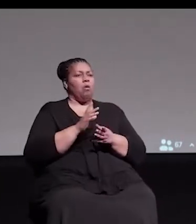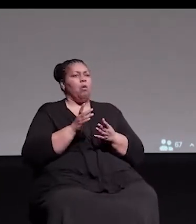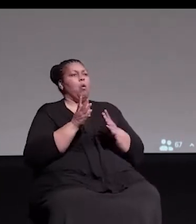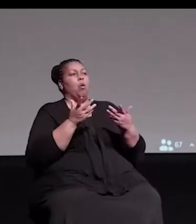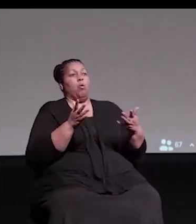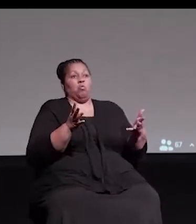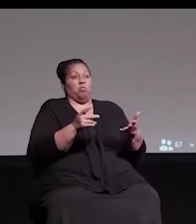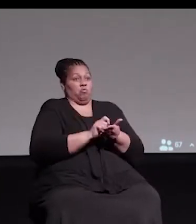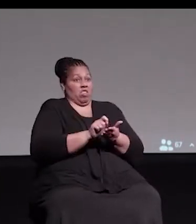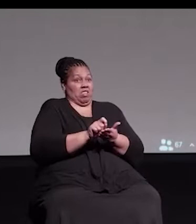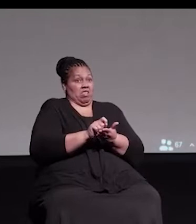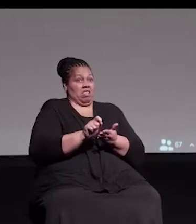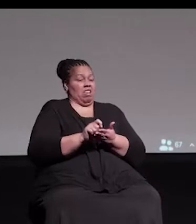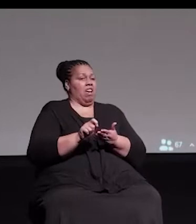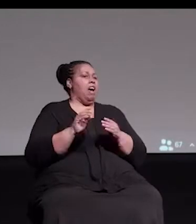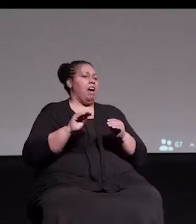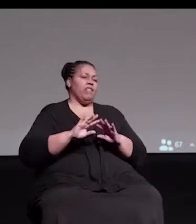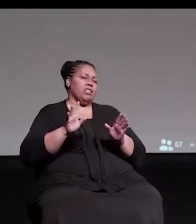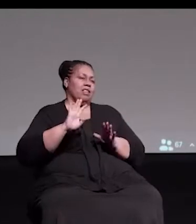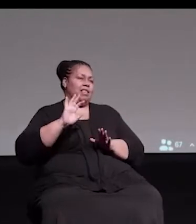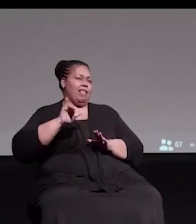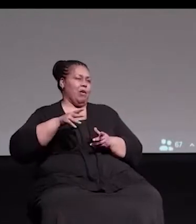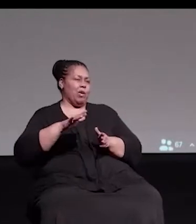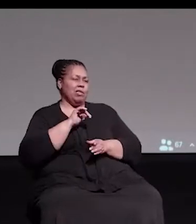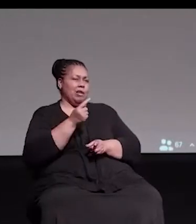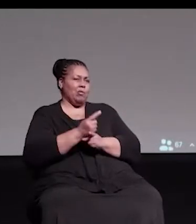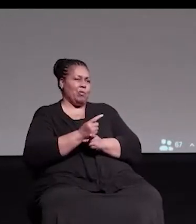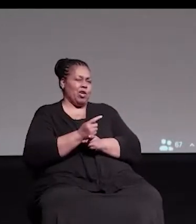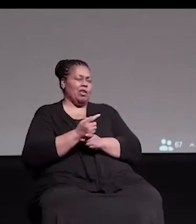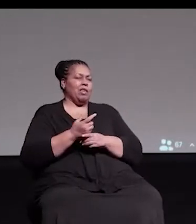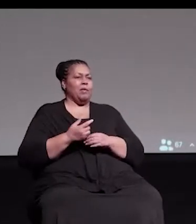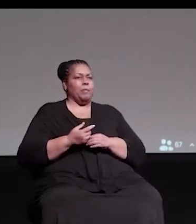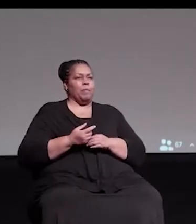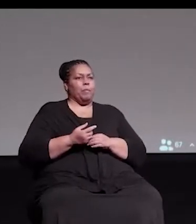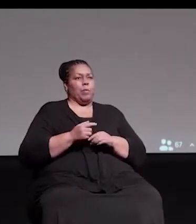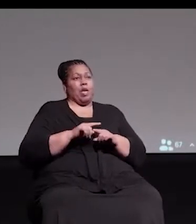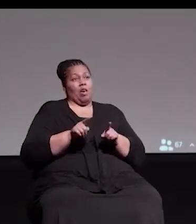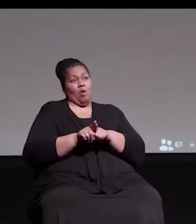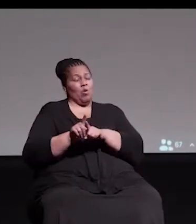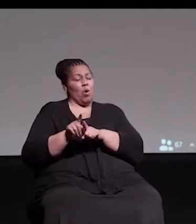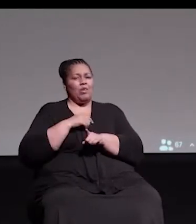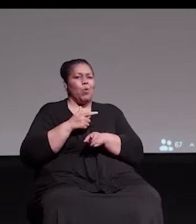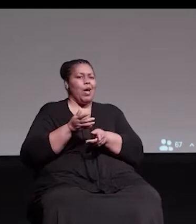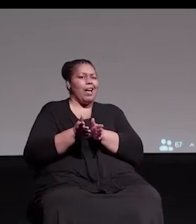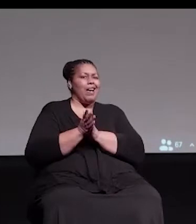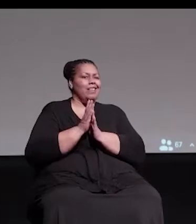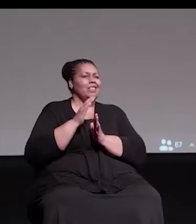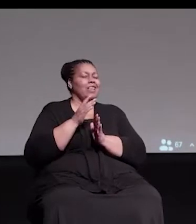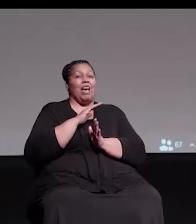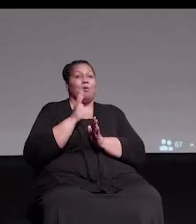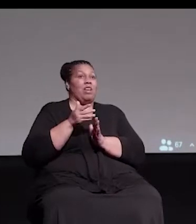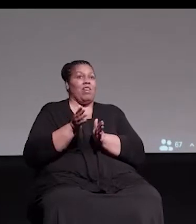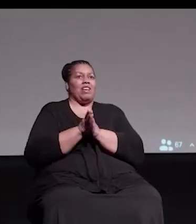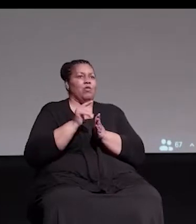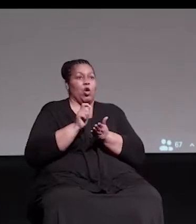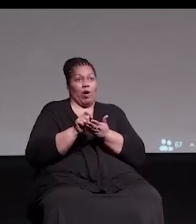written, then obviously that's not appropriate. I'm not, and I also don't ask for, I would never ask for a writing